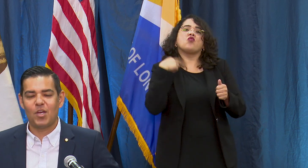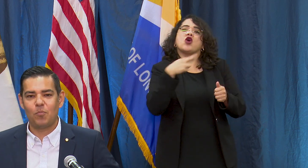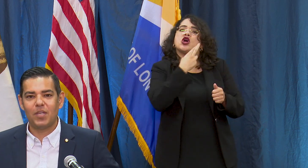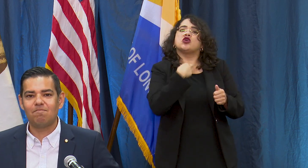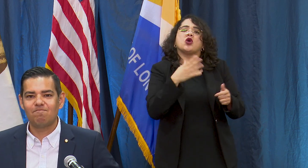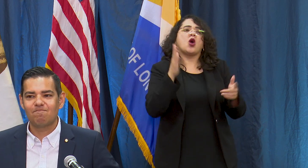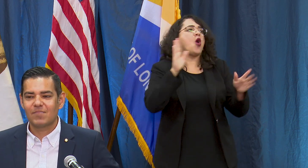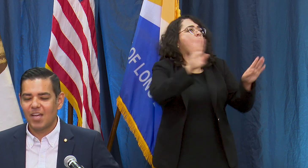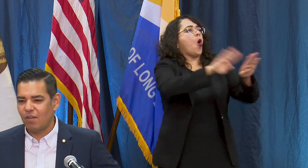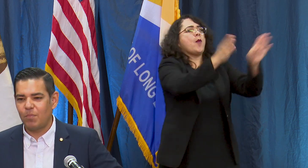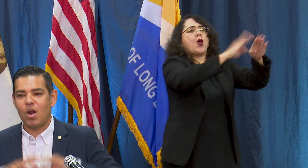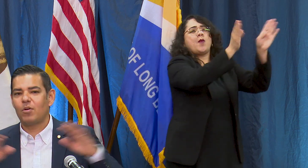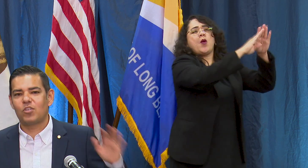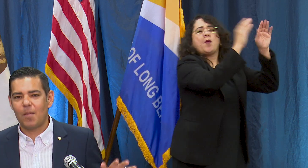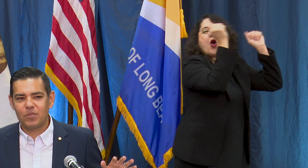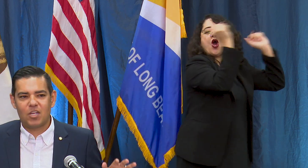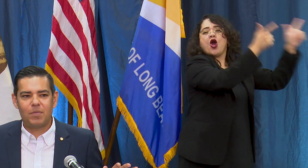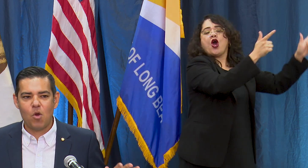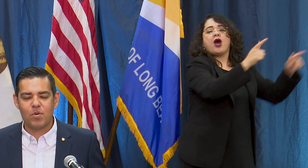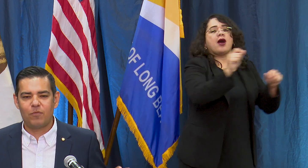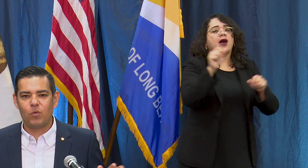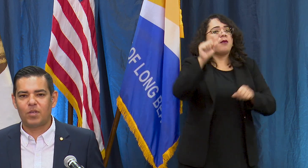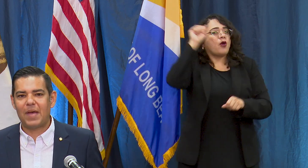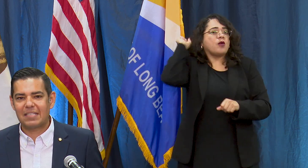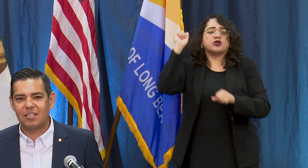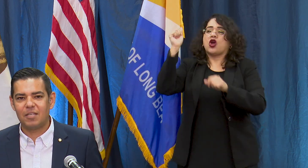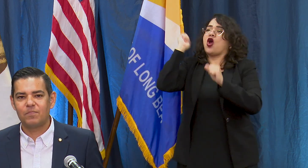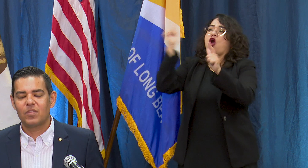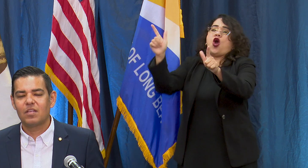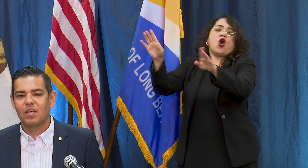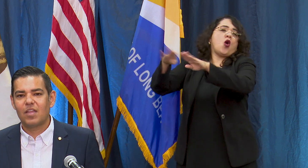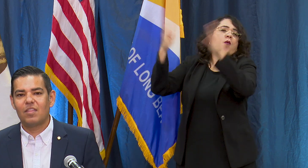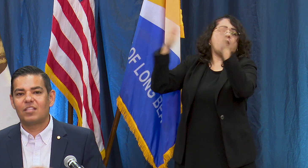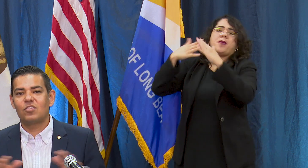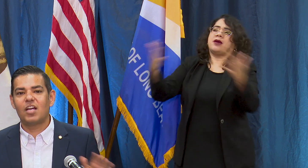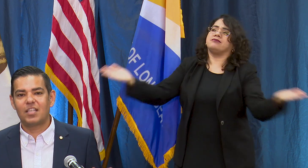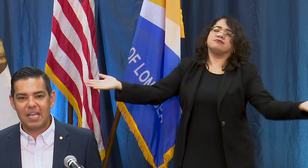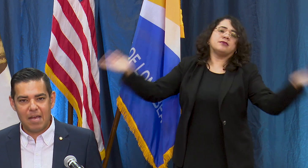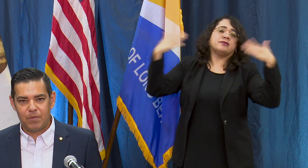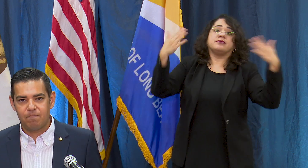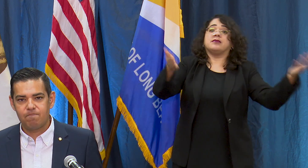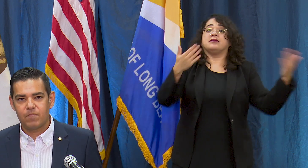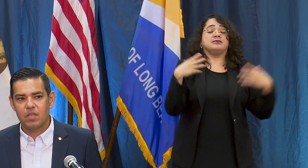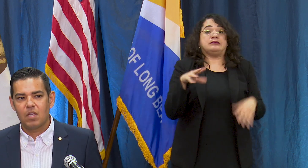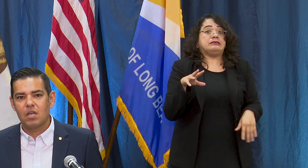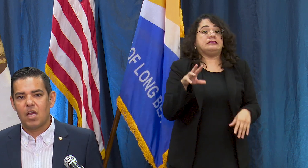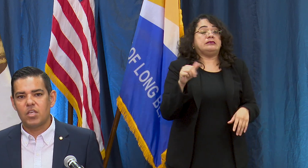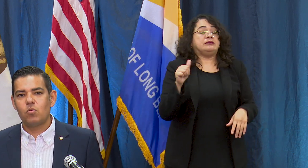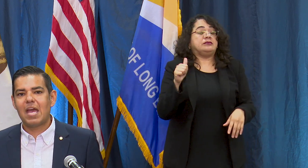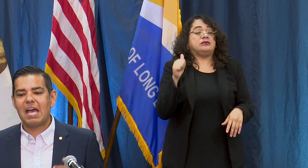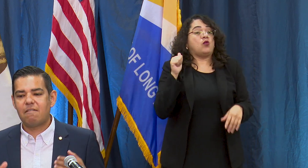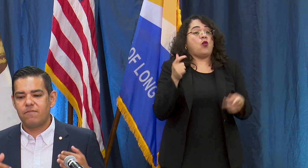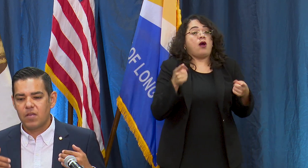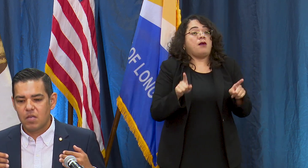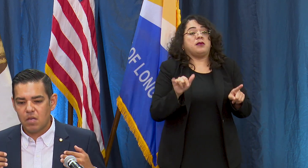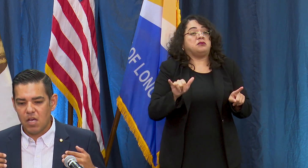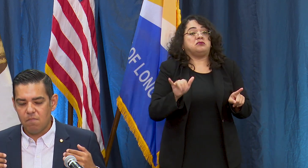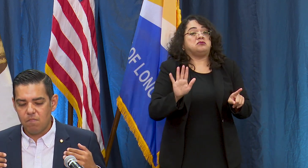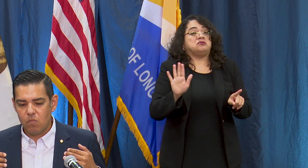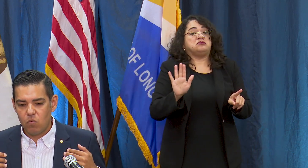is going to be open and every barbershop is going to be open at full capacity, that's not going to happen. You